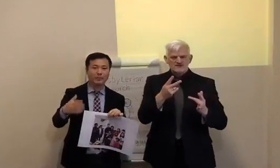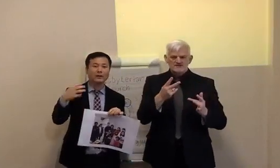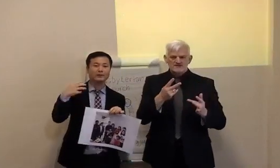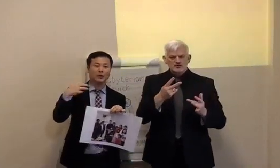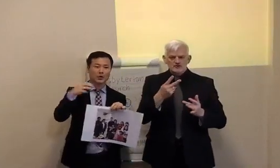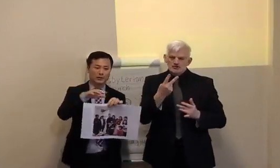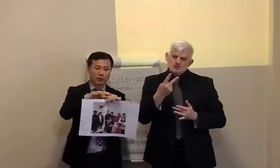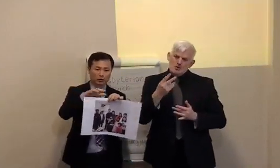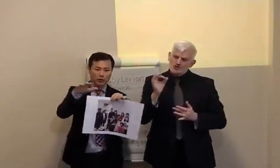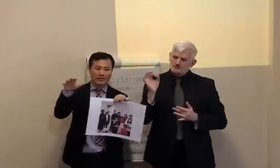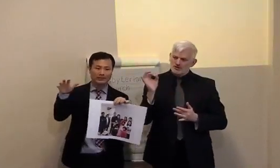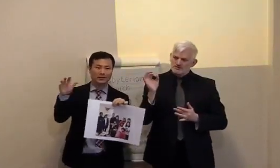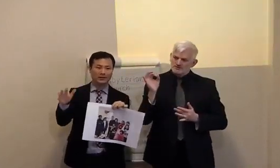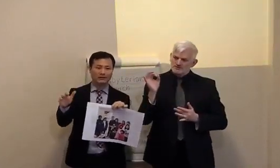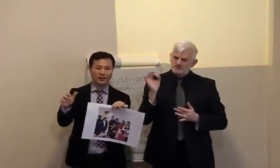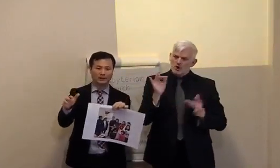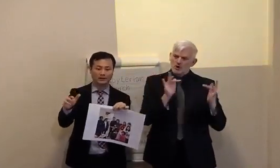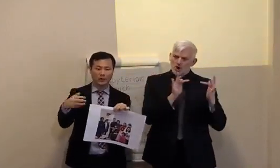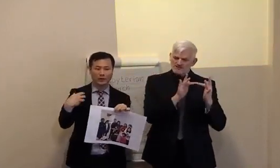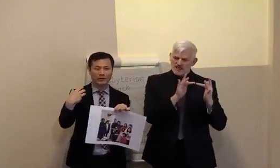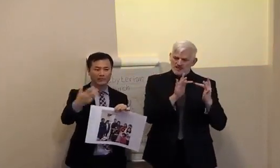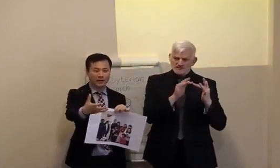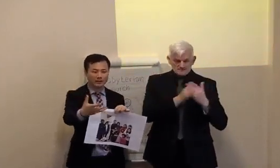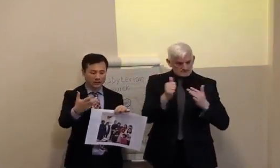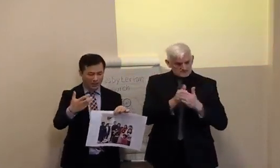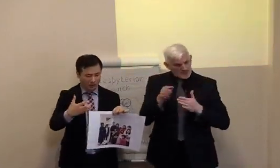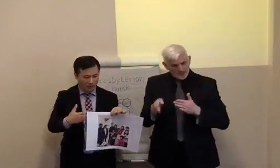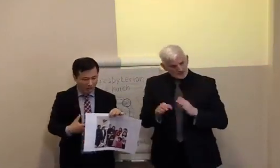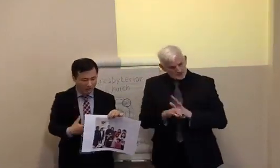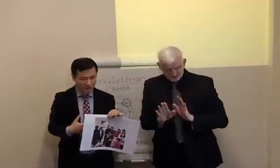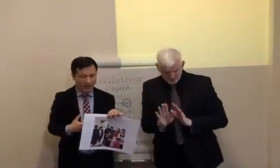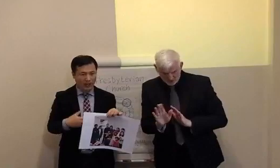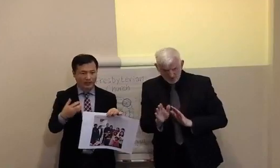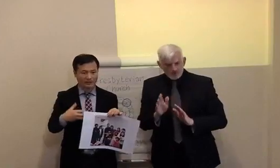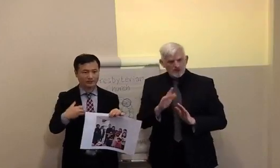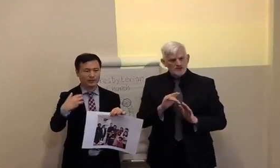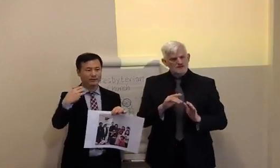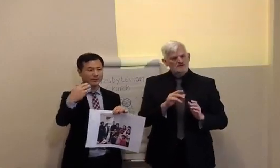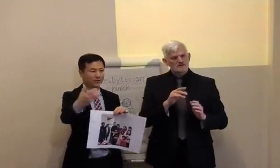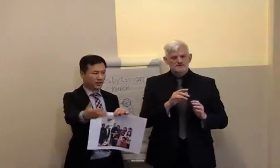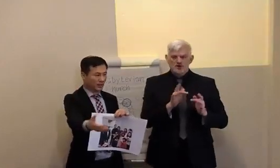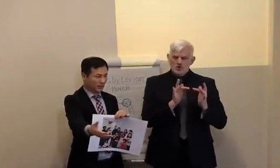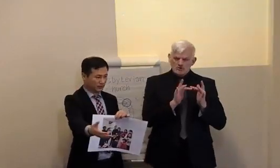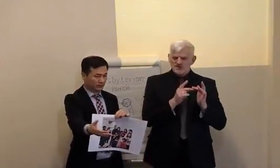but we have 200 contacts. We invite our house. I sometimes visit their house.